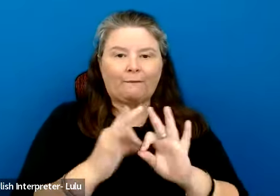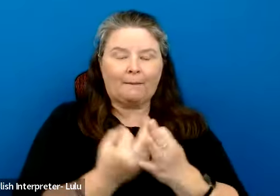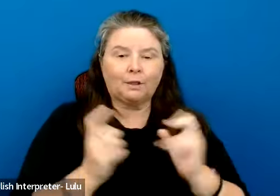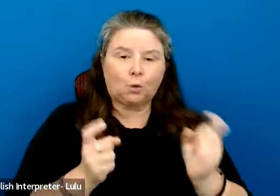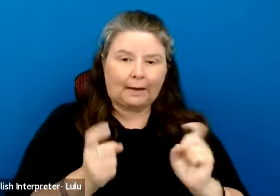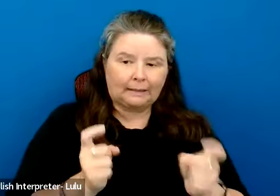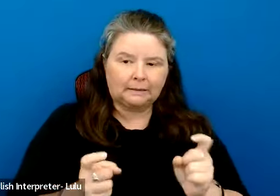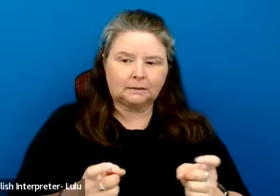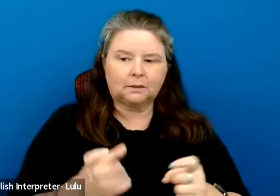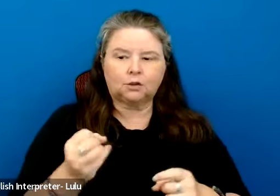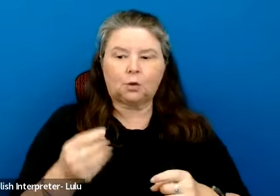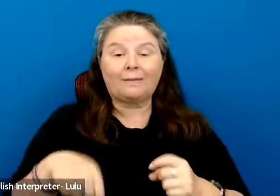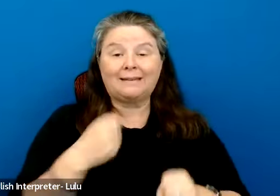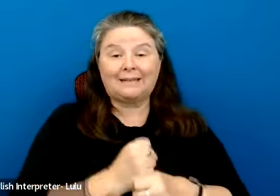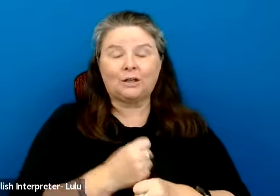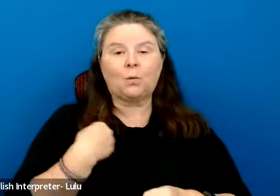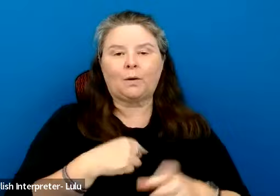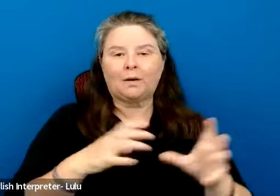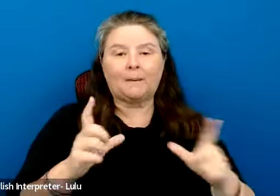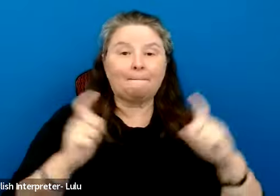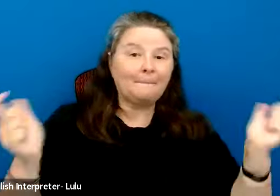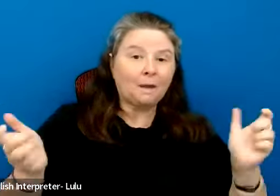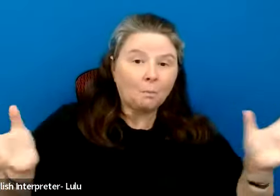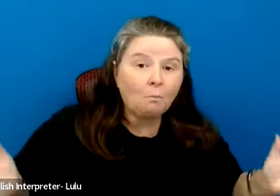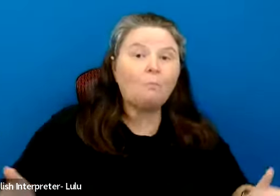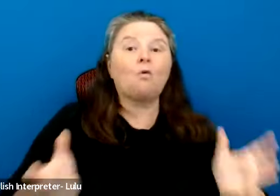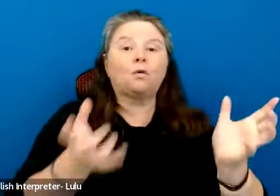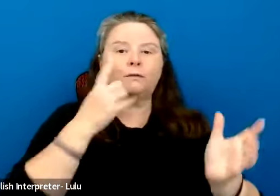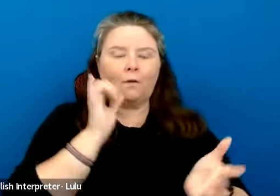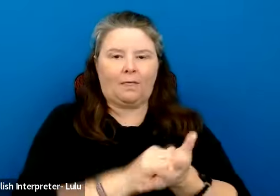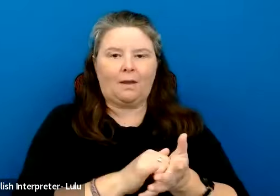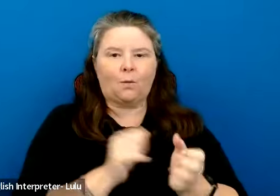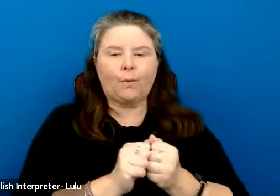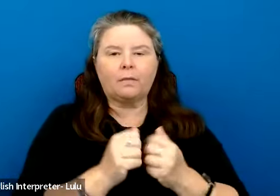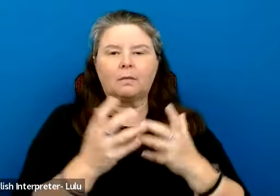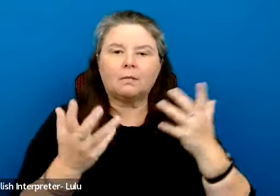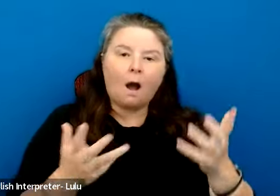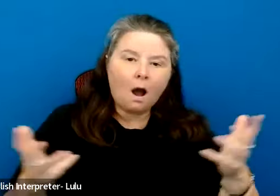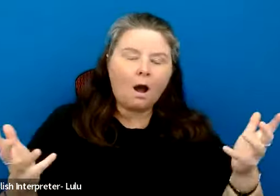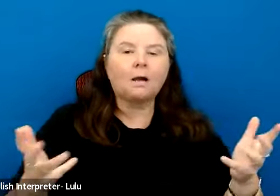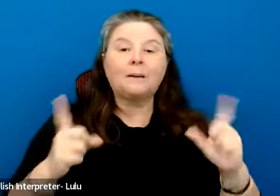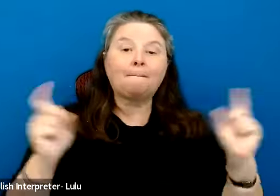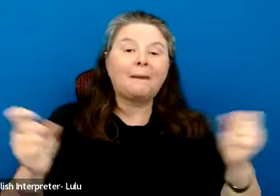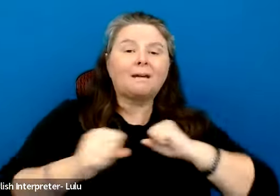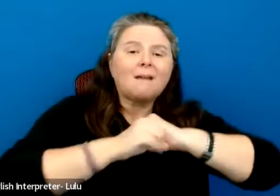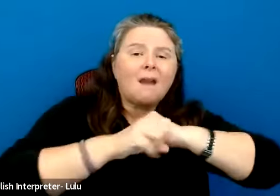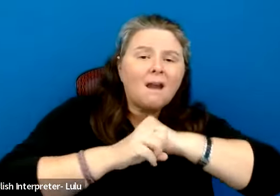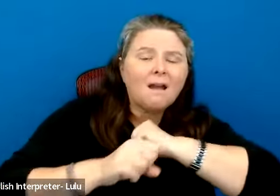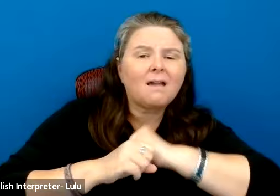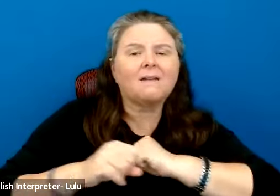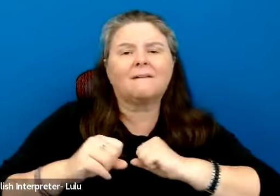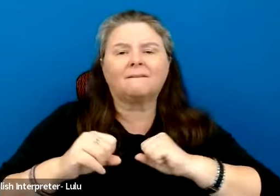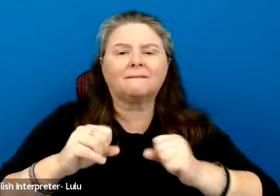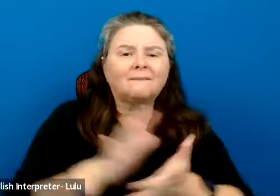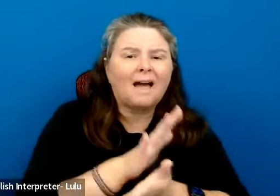donating. So this year we kind of did a big push for that, with lots of a big campaign